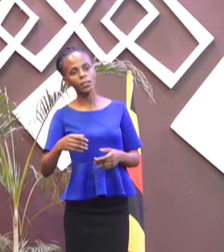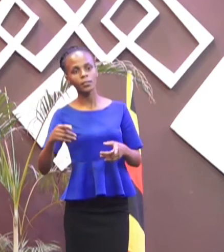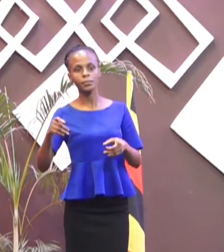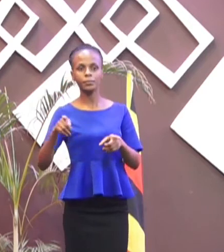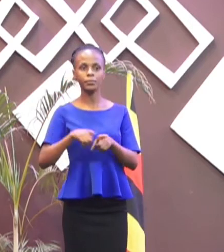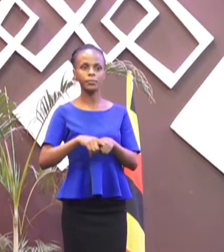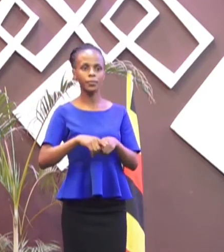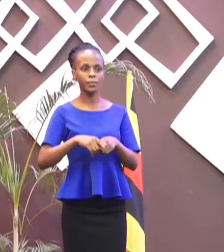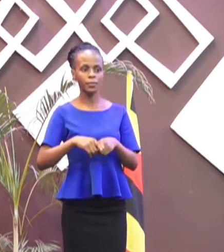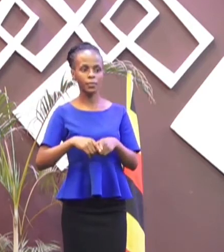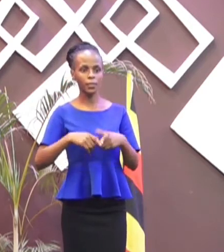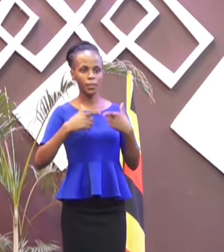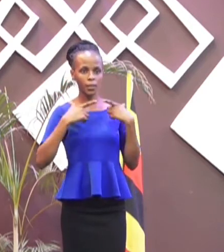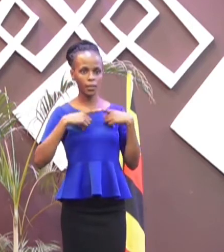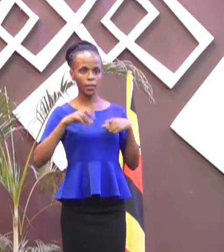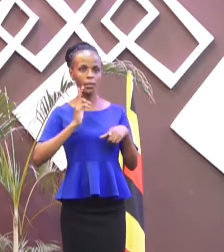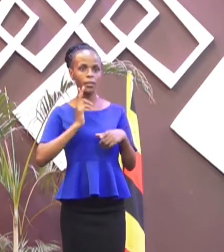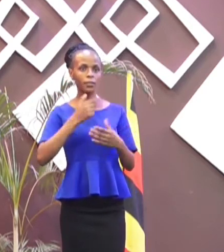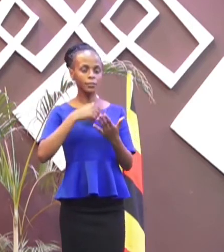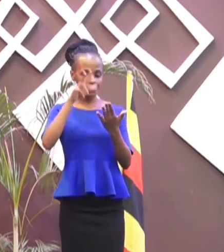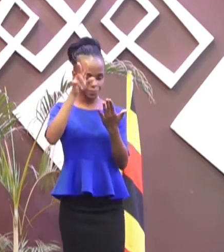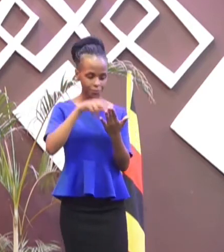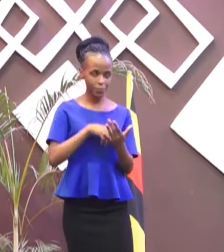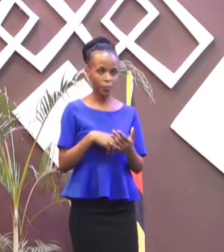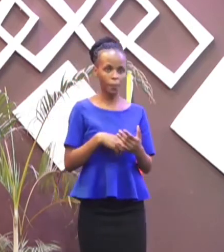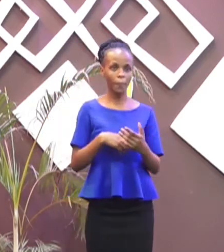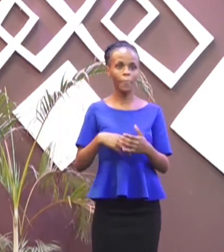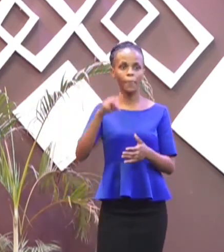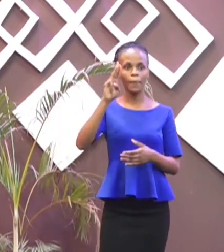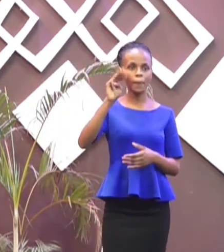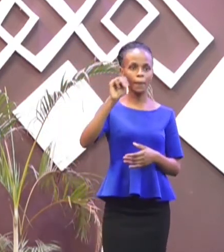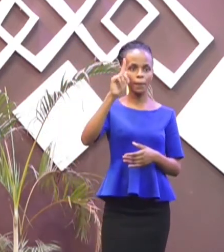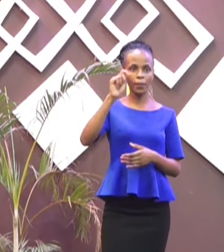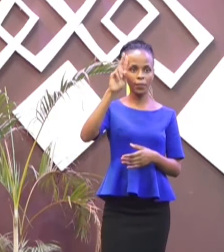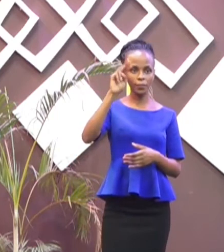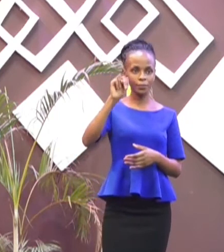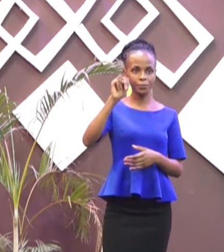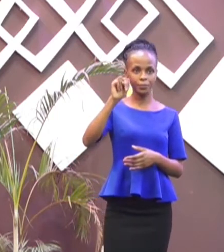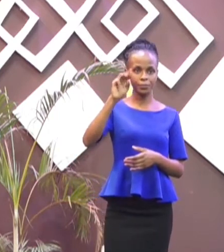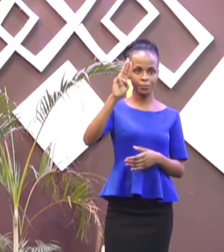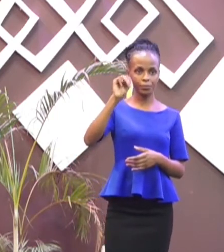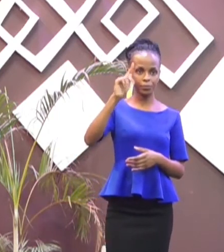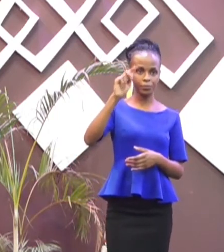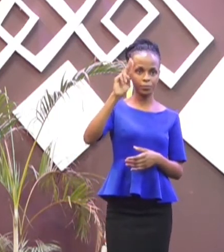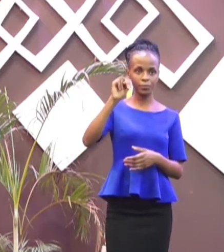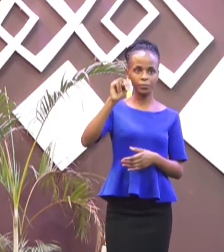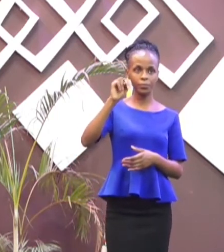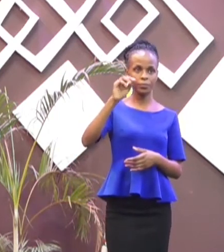screens. For those on radio, abakozesa